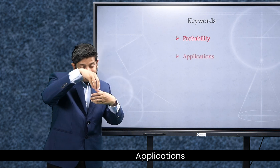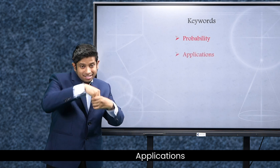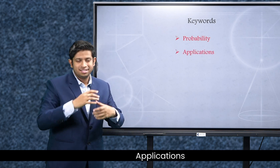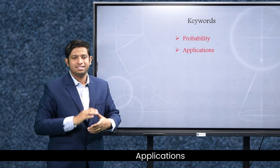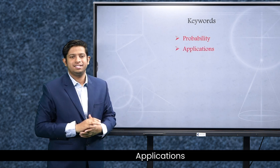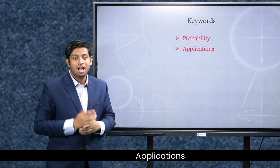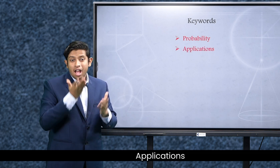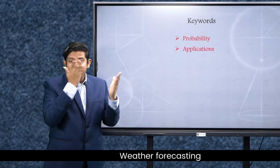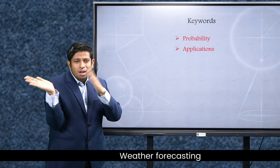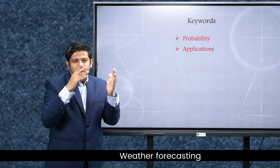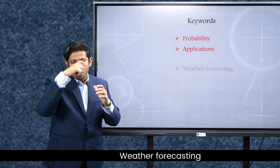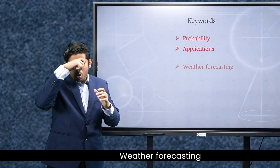applications, weather forecasting,